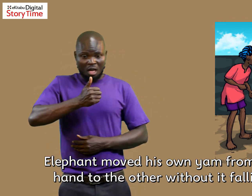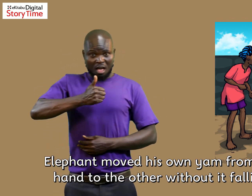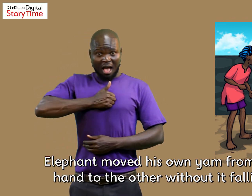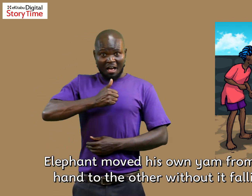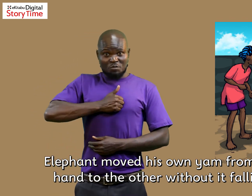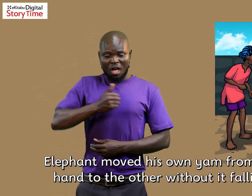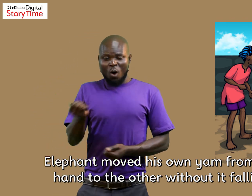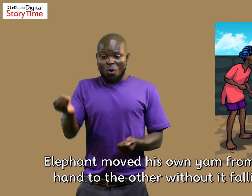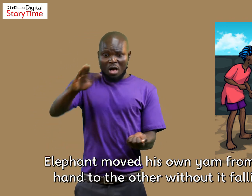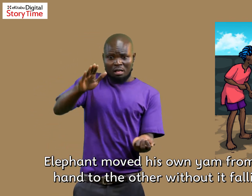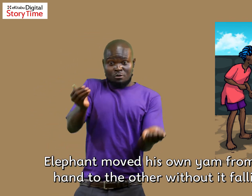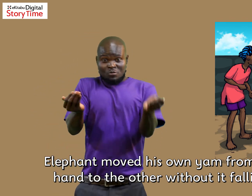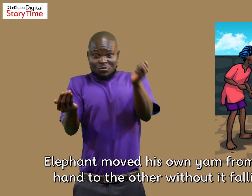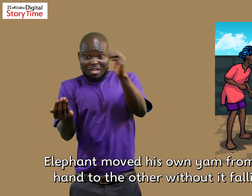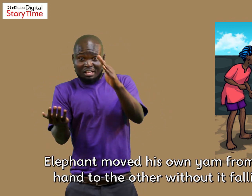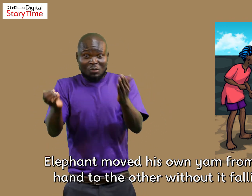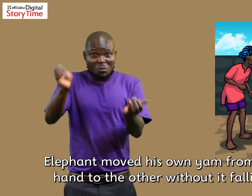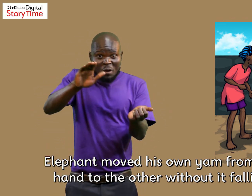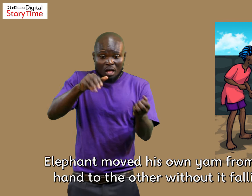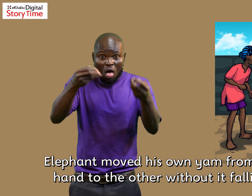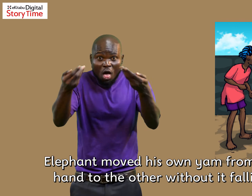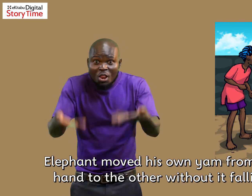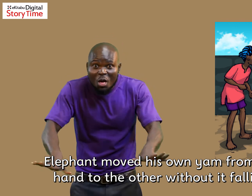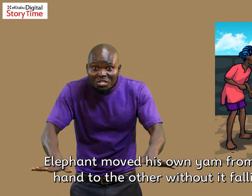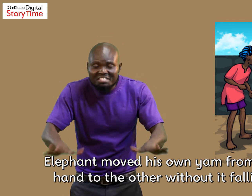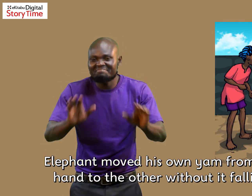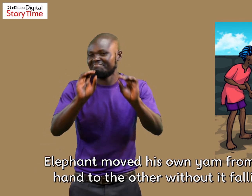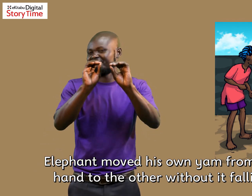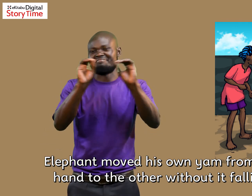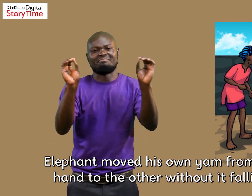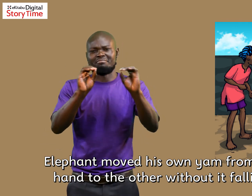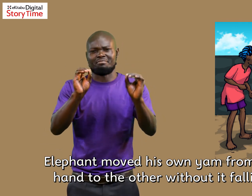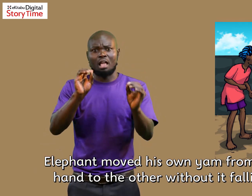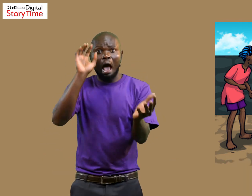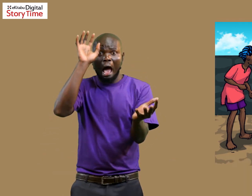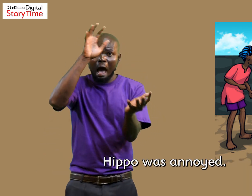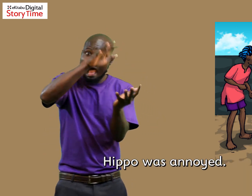Elephant moved his own yam from one hand to the other without it falling.